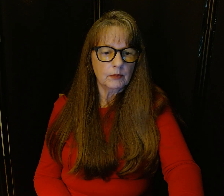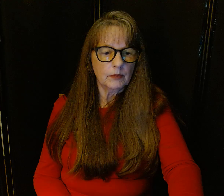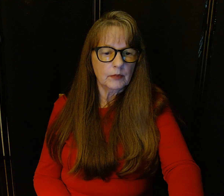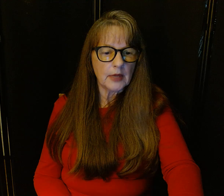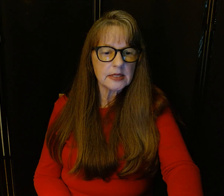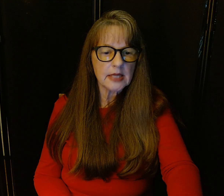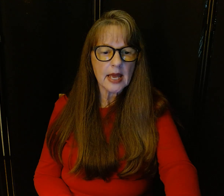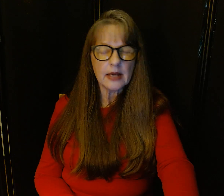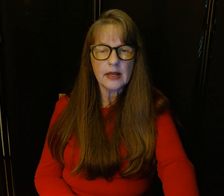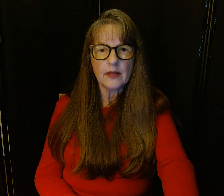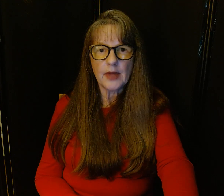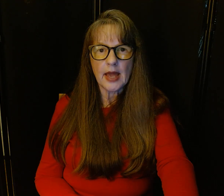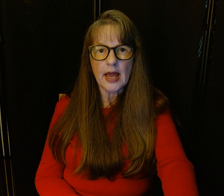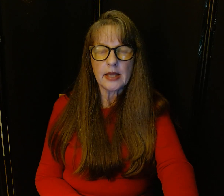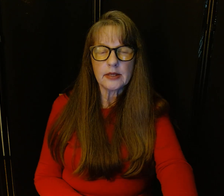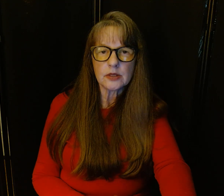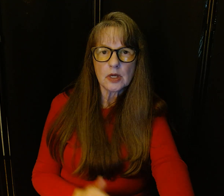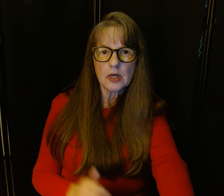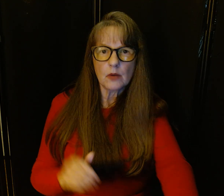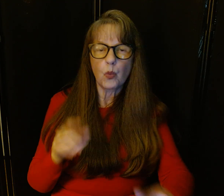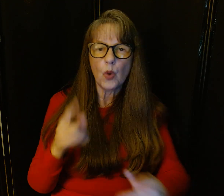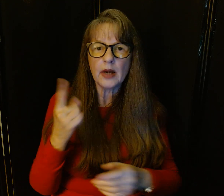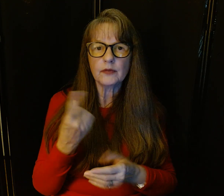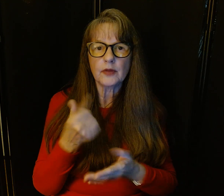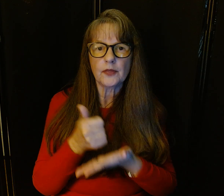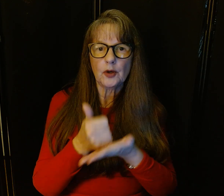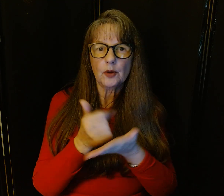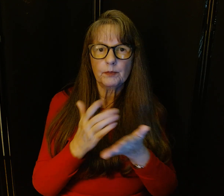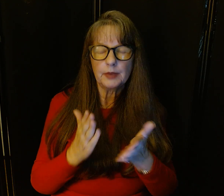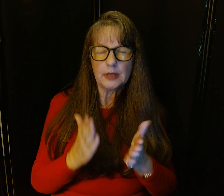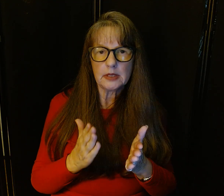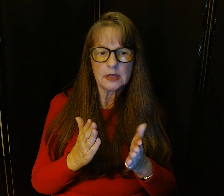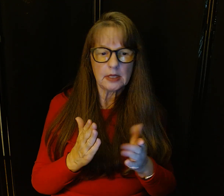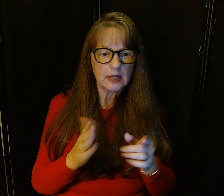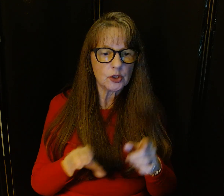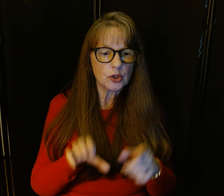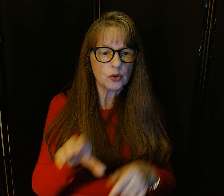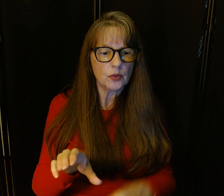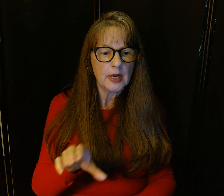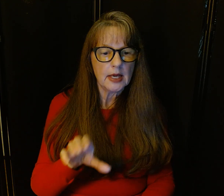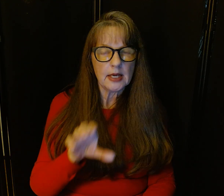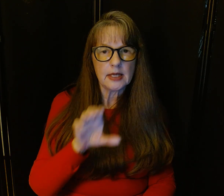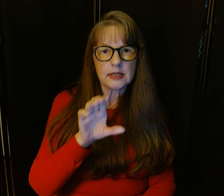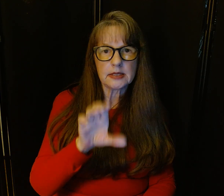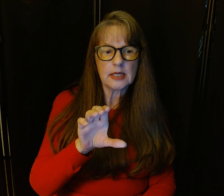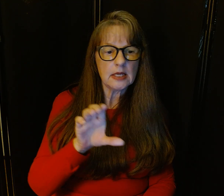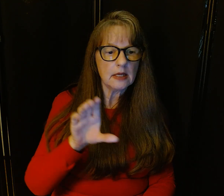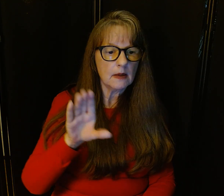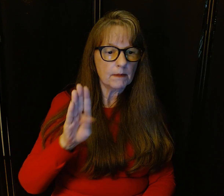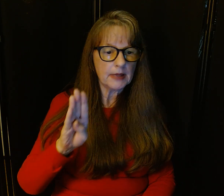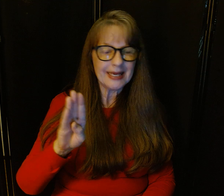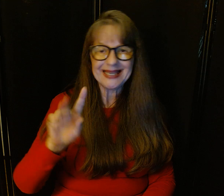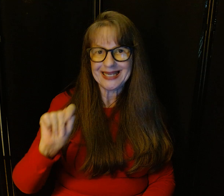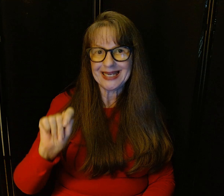They said that one of the therapies that they do is CBT, which